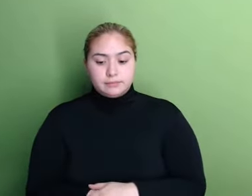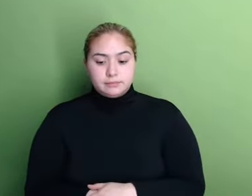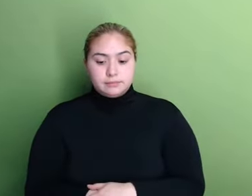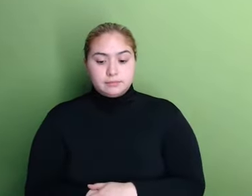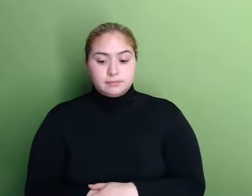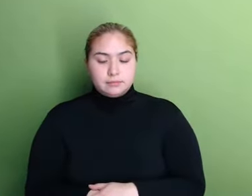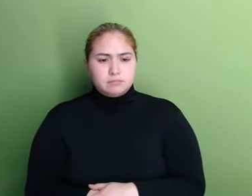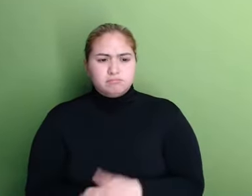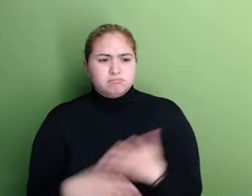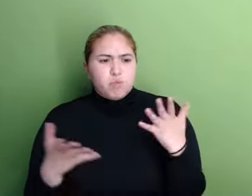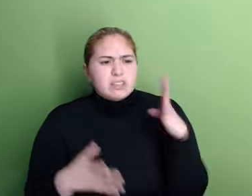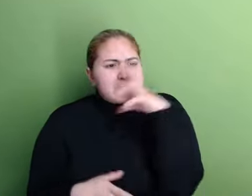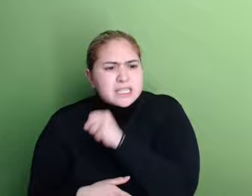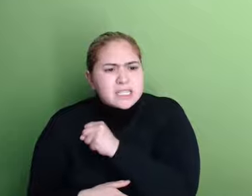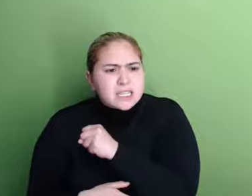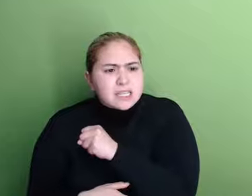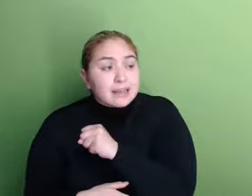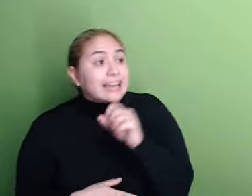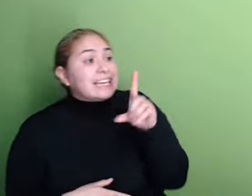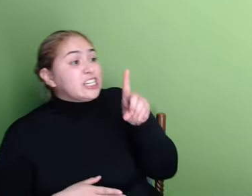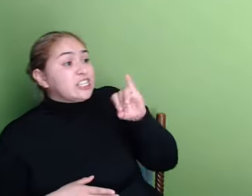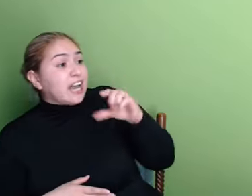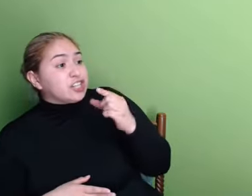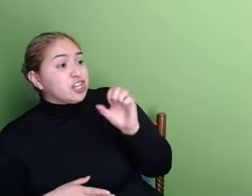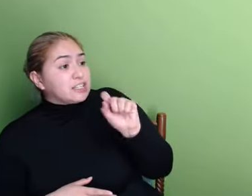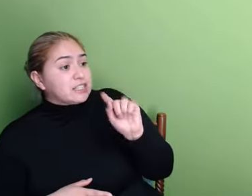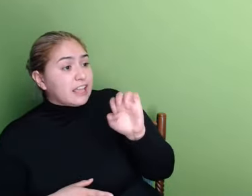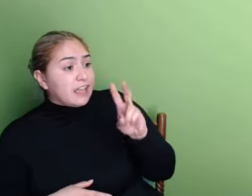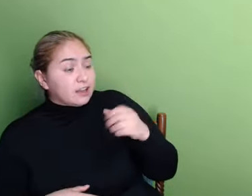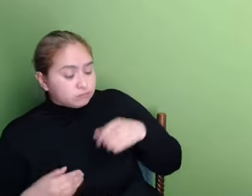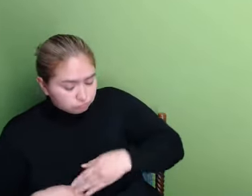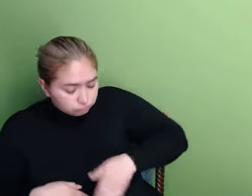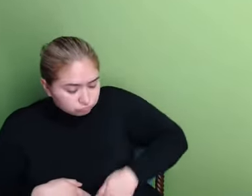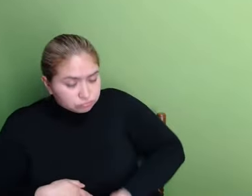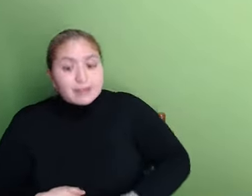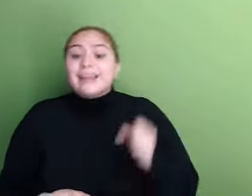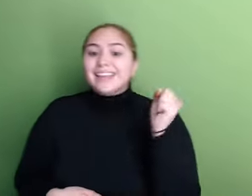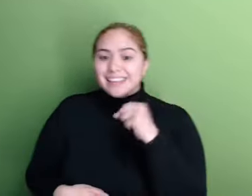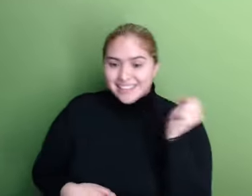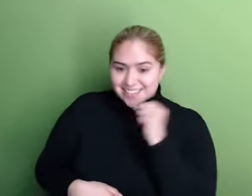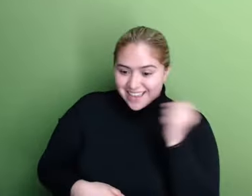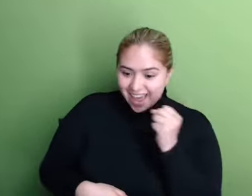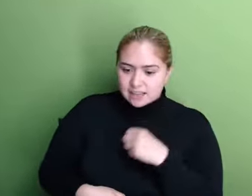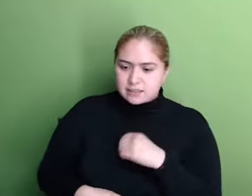What are we missing up there? Digestive tract. We need a digestive tract. How do you think we're going to make a digestive